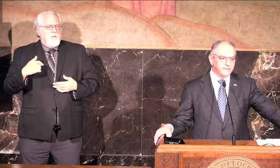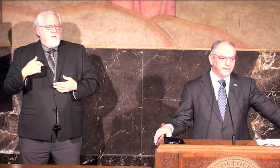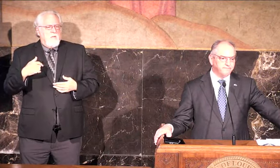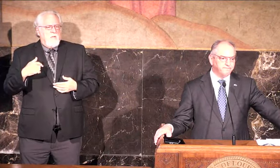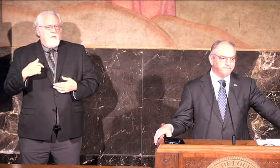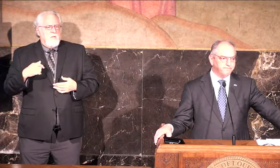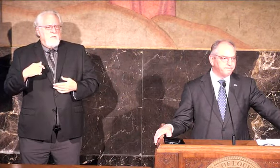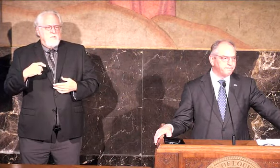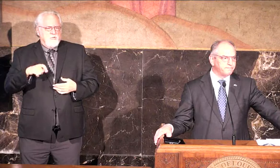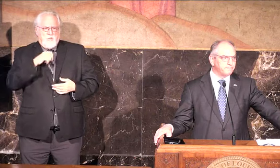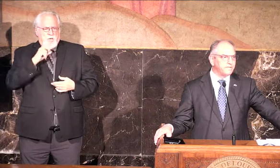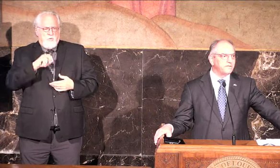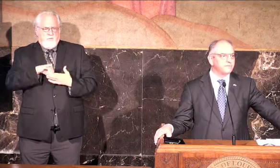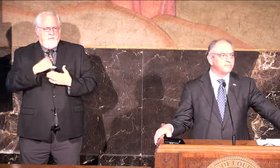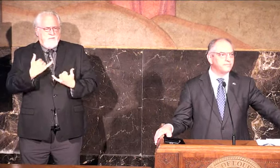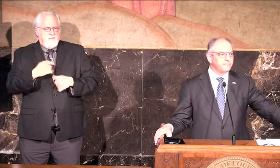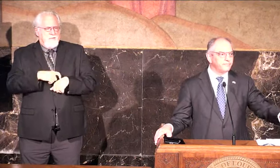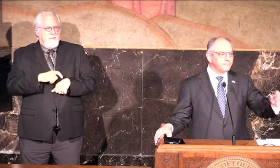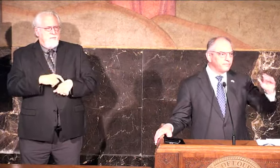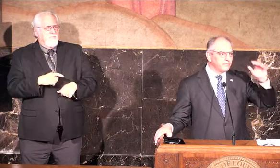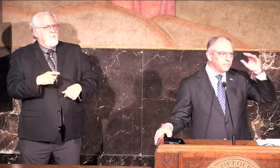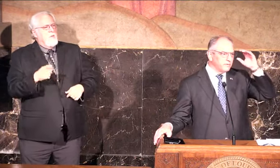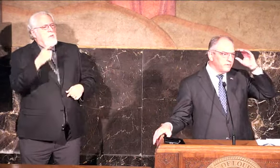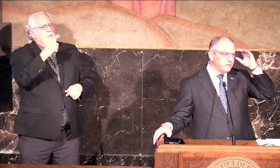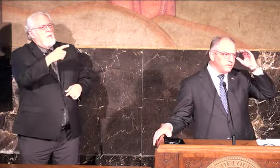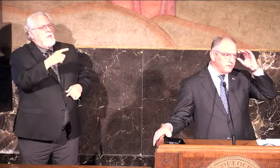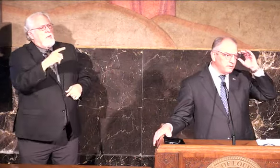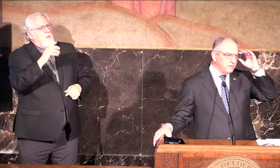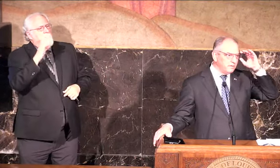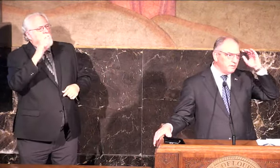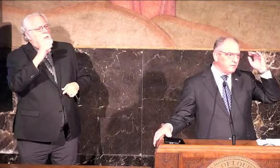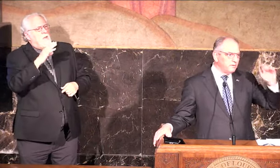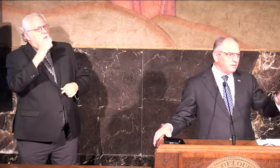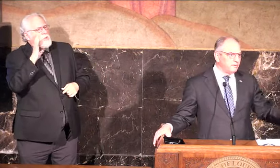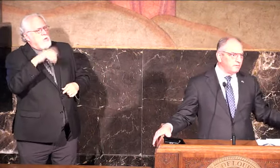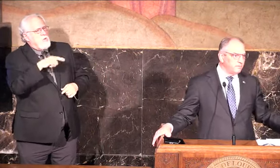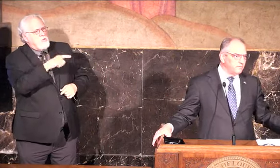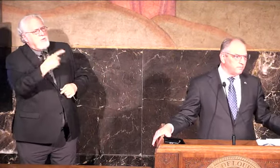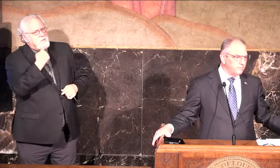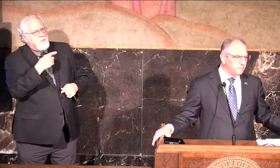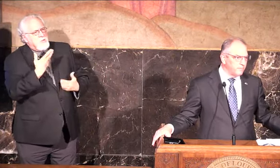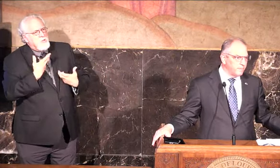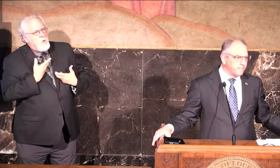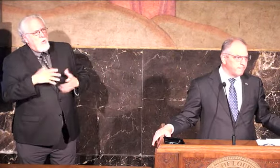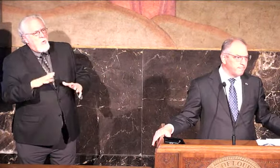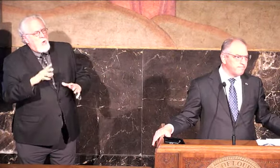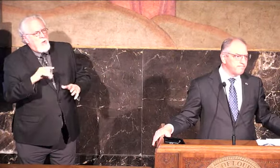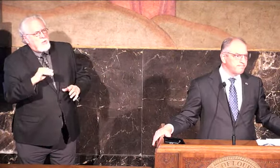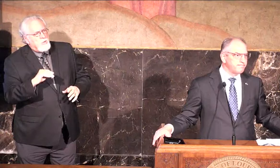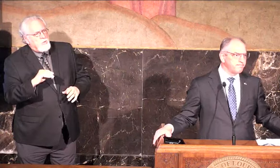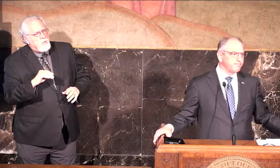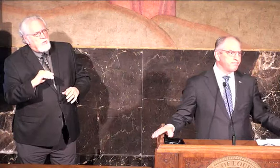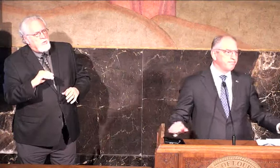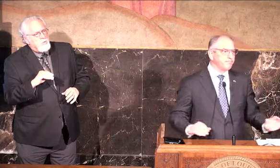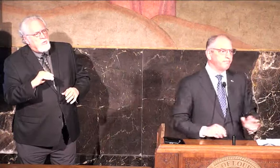at this time. Yes? Governor, I know that you have said that you don't want to right now or in the future mandate public wearing